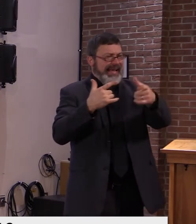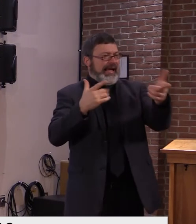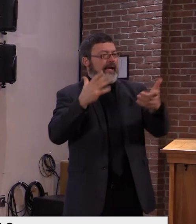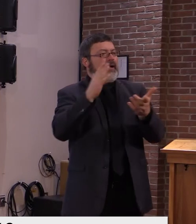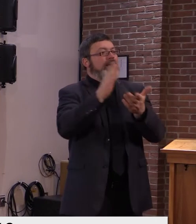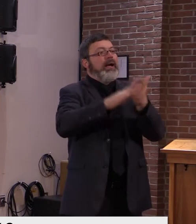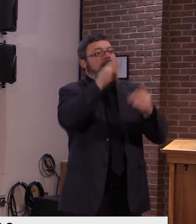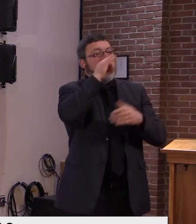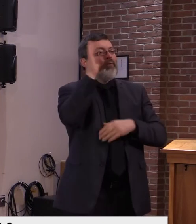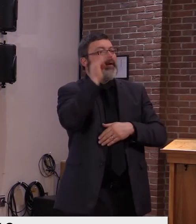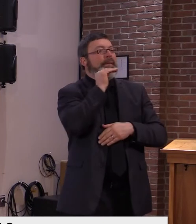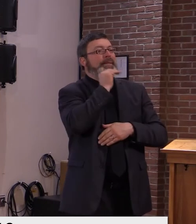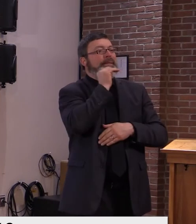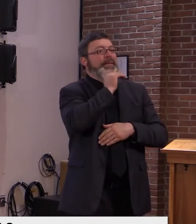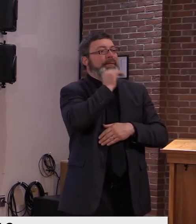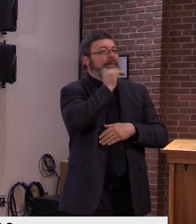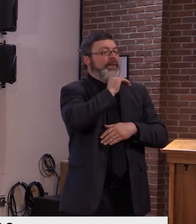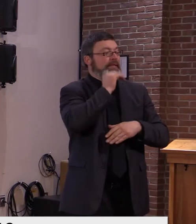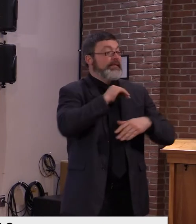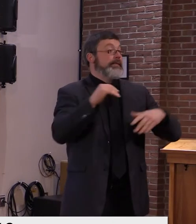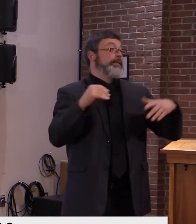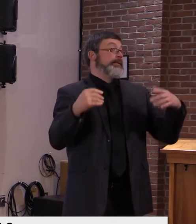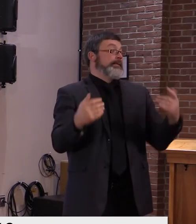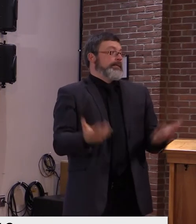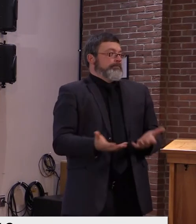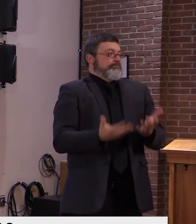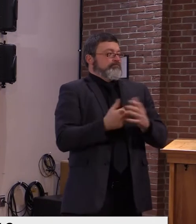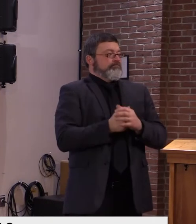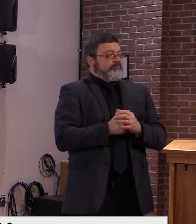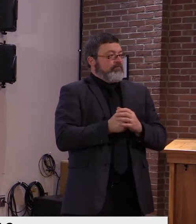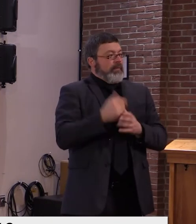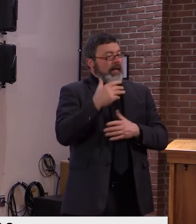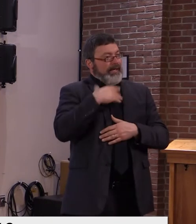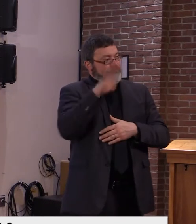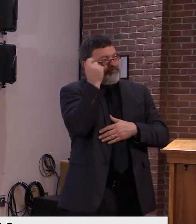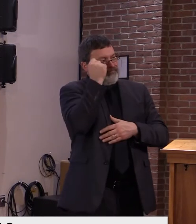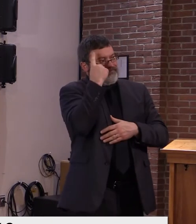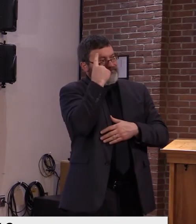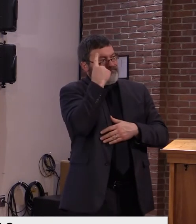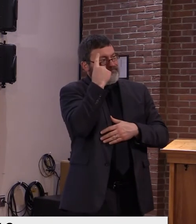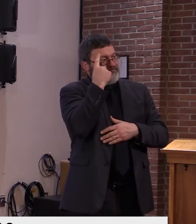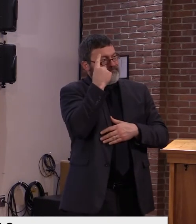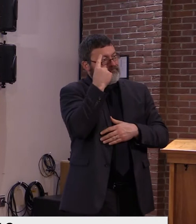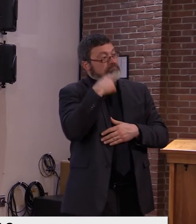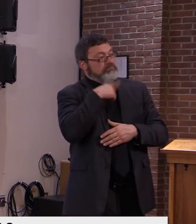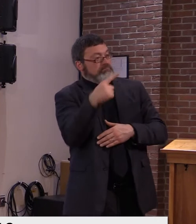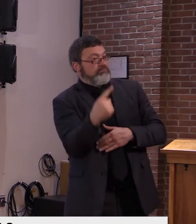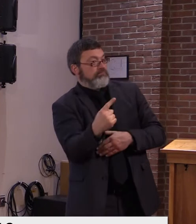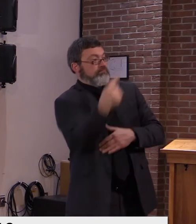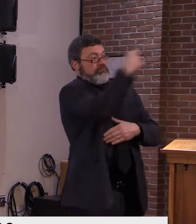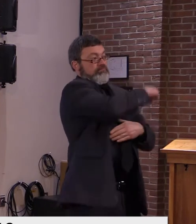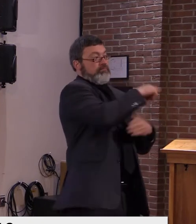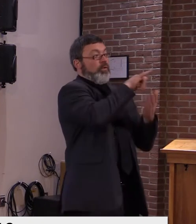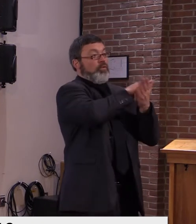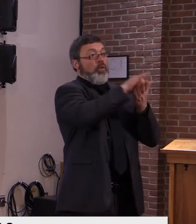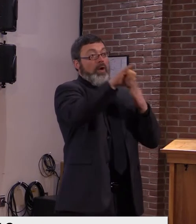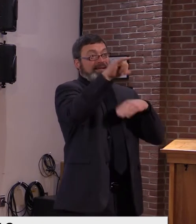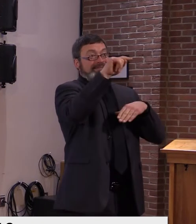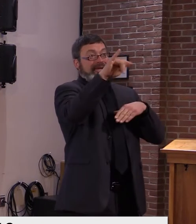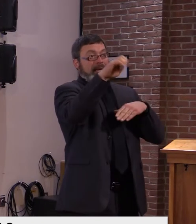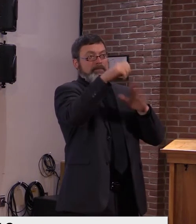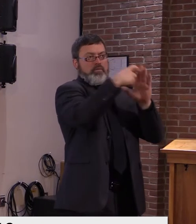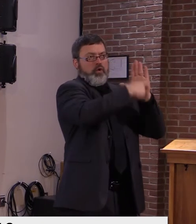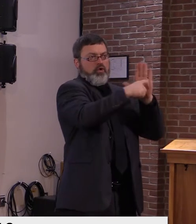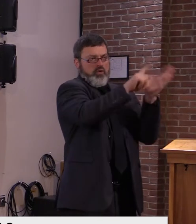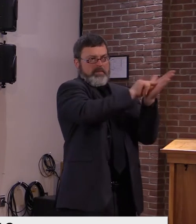That being said, it was reassuring to see in a recent New York Times article this week that about 80% of Vermonters plan to celebrate Thanksgiving with just the